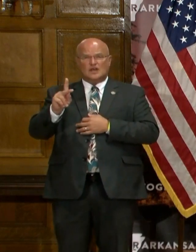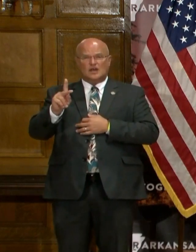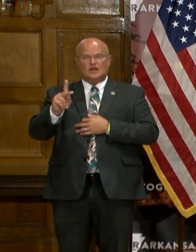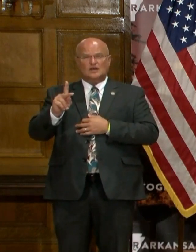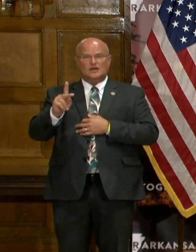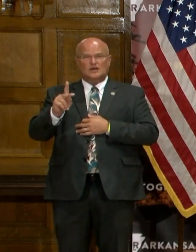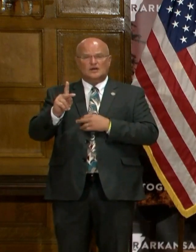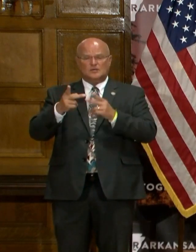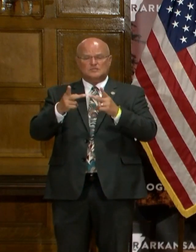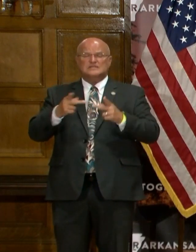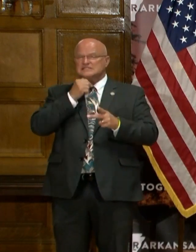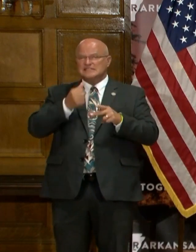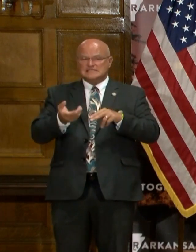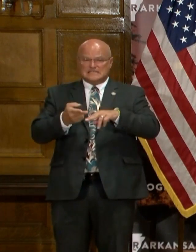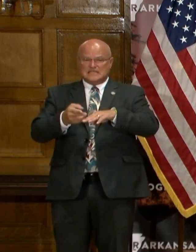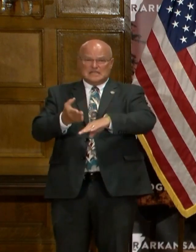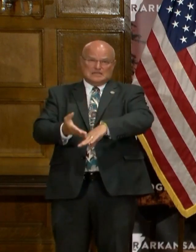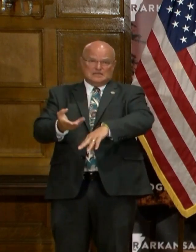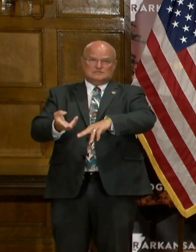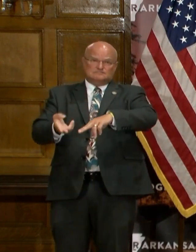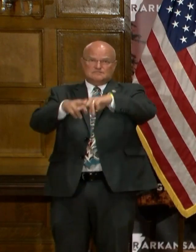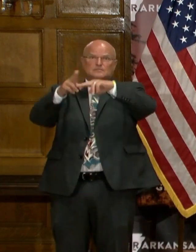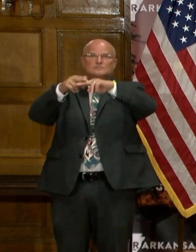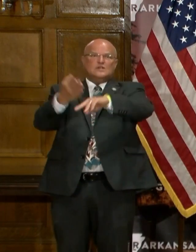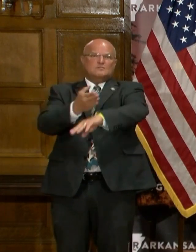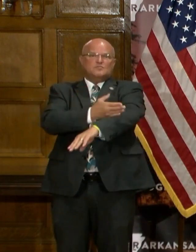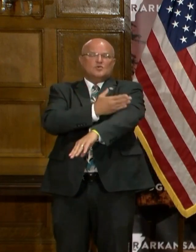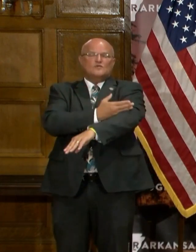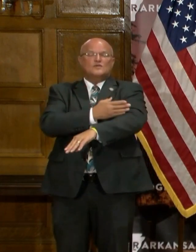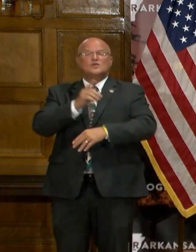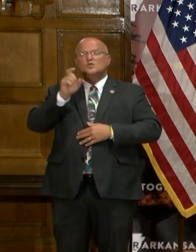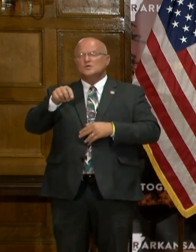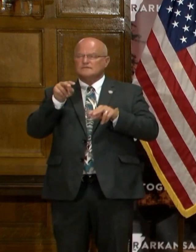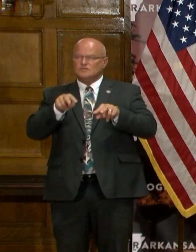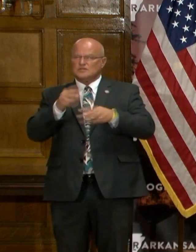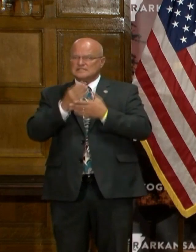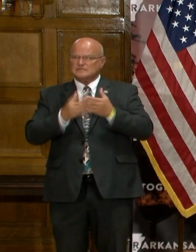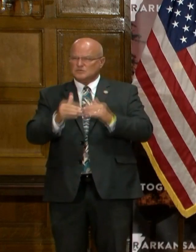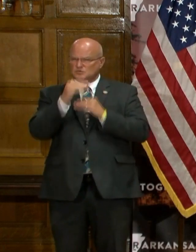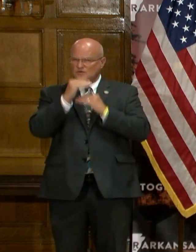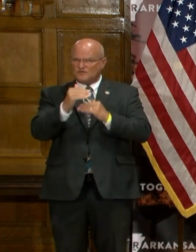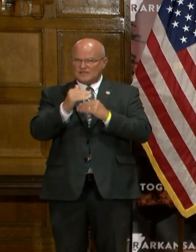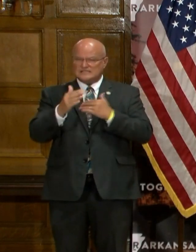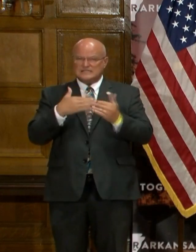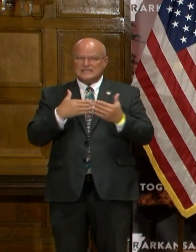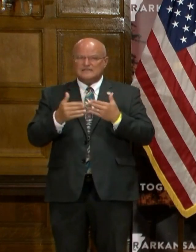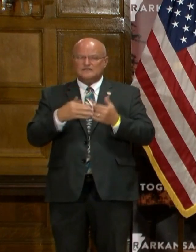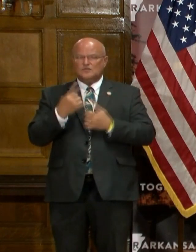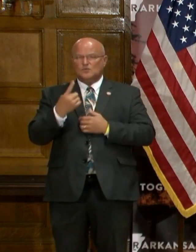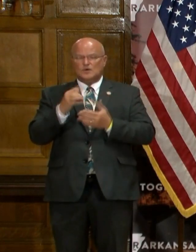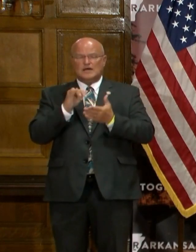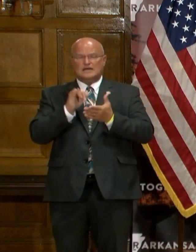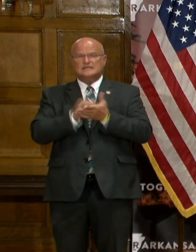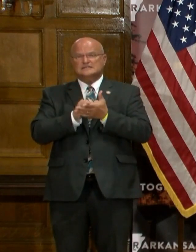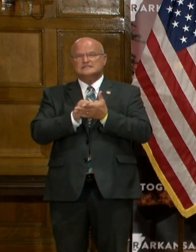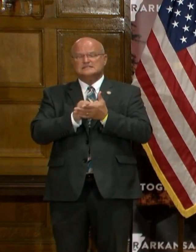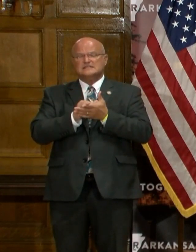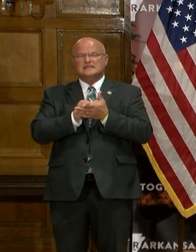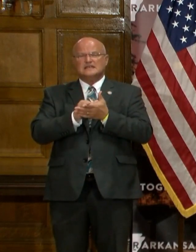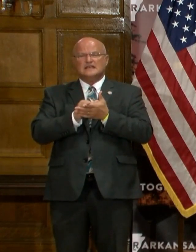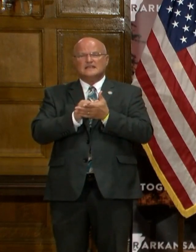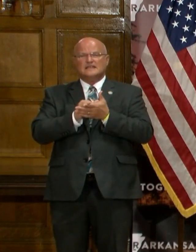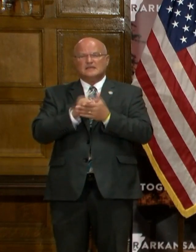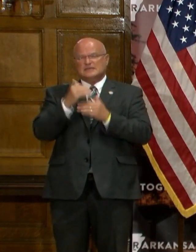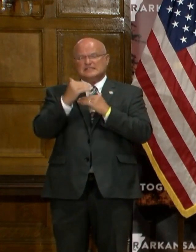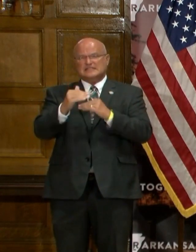doesn't improve significantly, where you would have to look at some of those restrictions, even just the ones that would